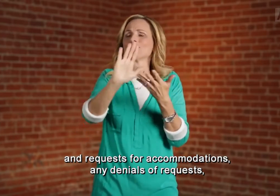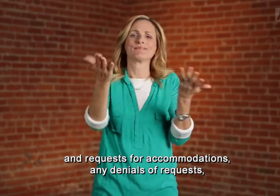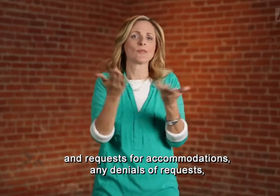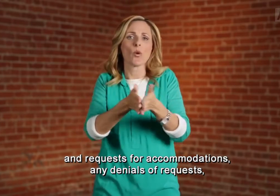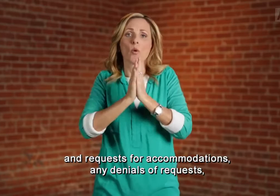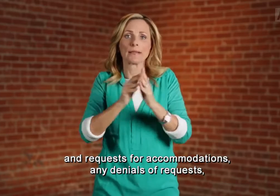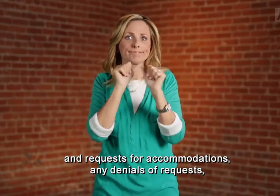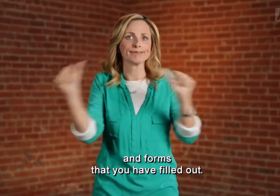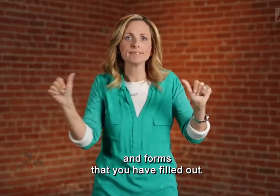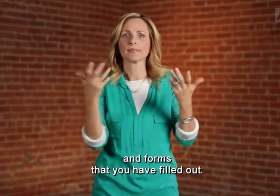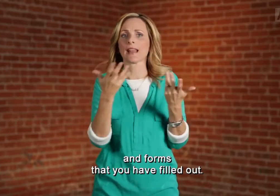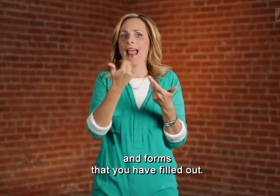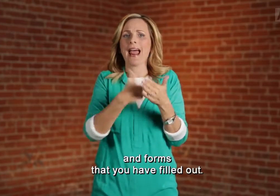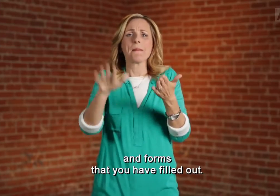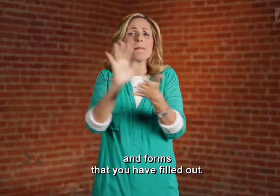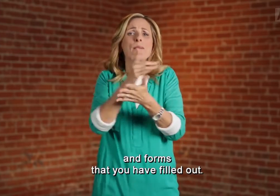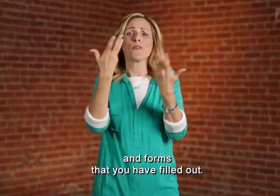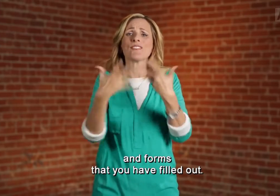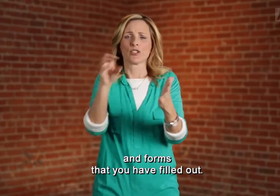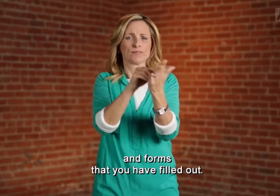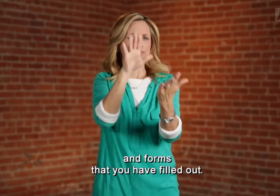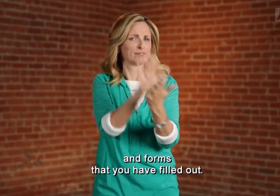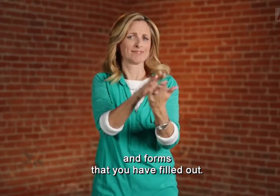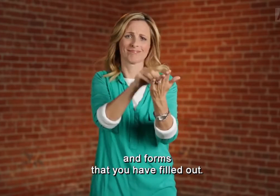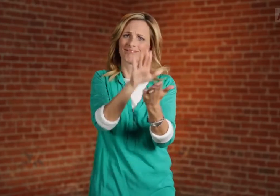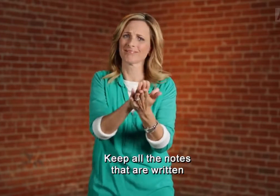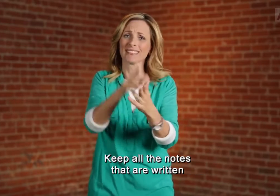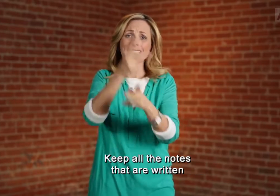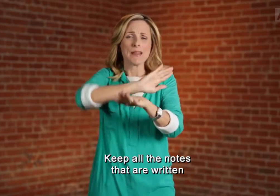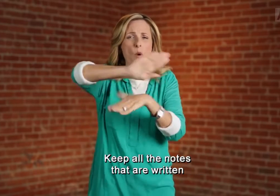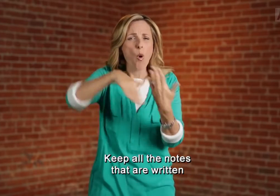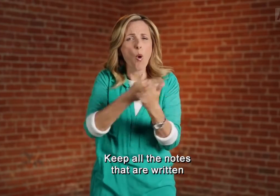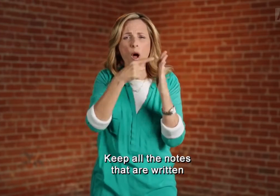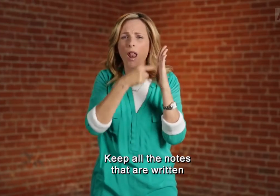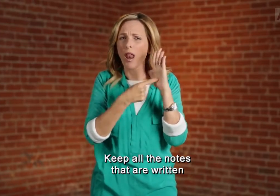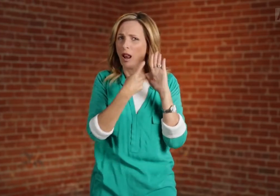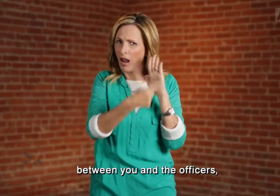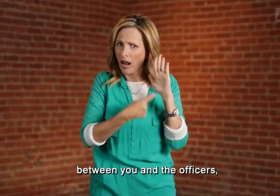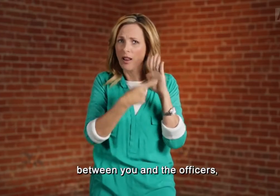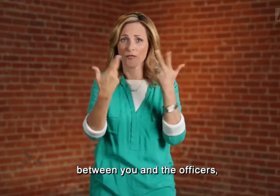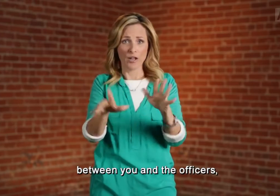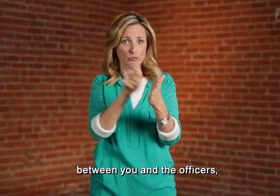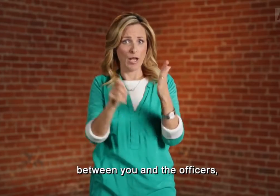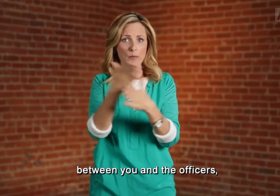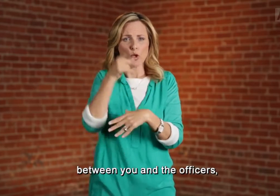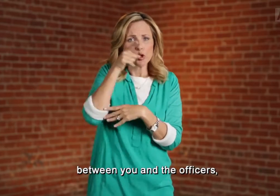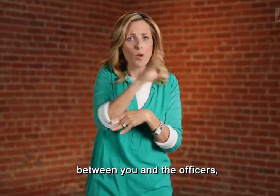any denials of requests, and forms that you have filled out. Keep all the notes that are written between you and the